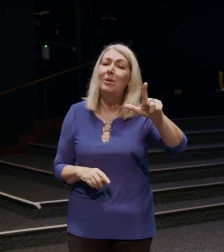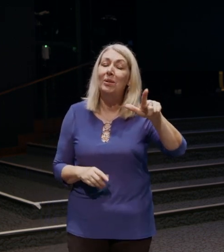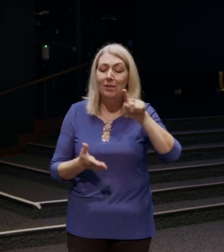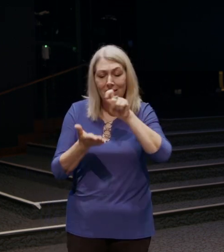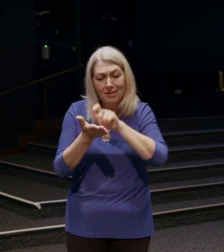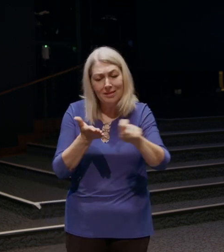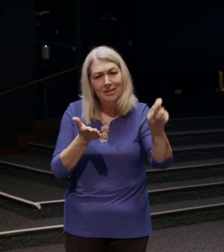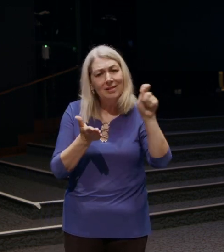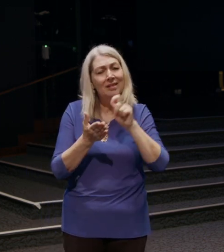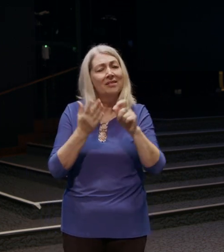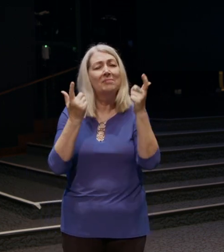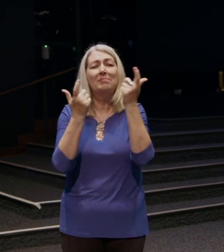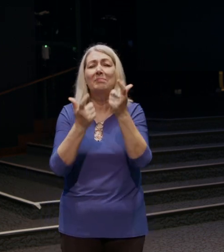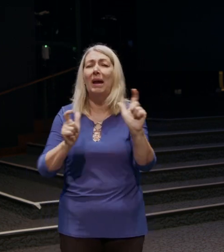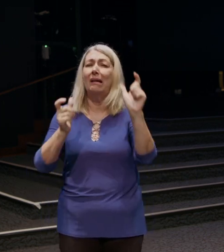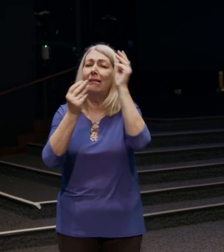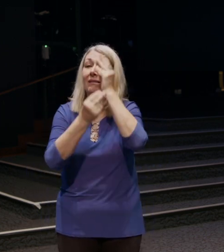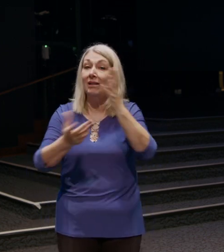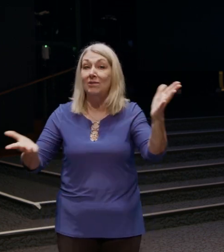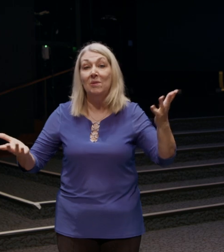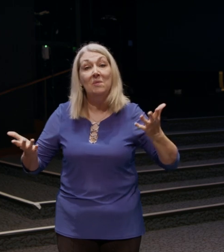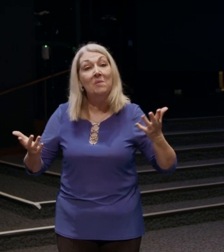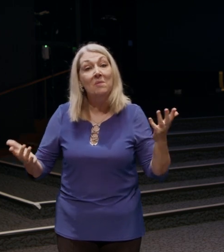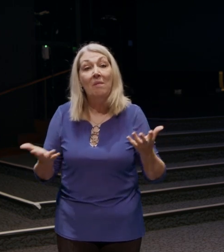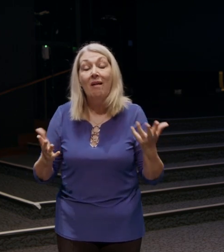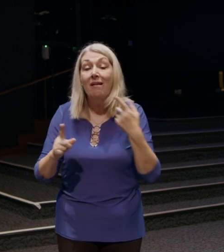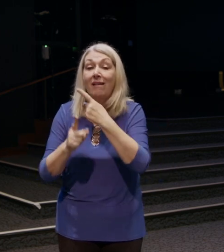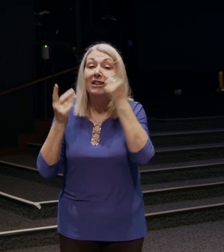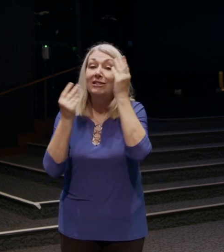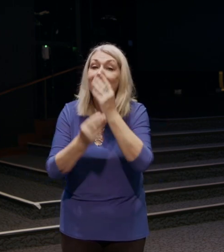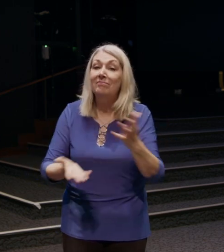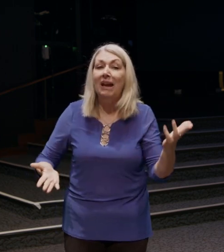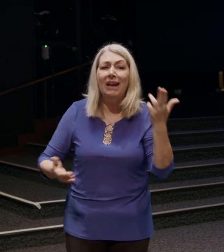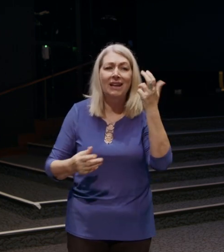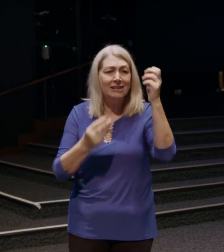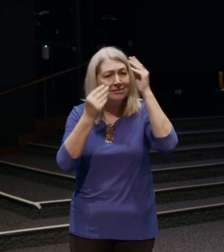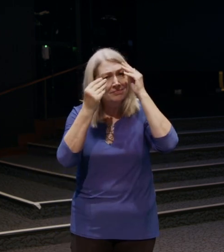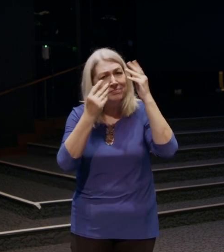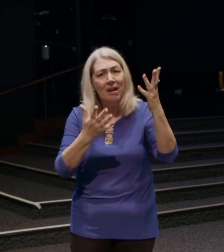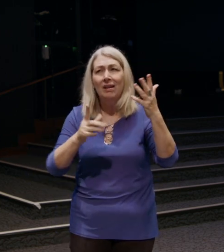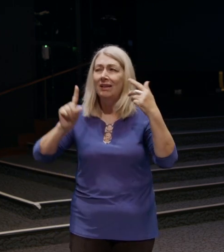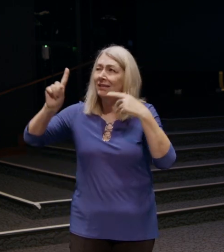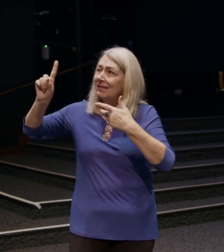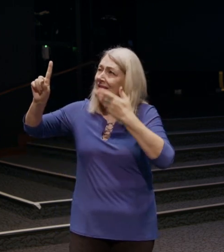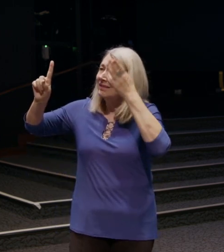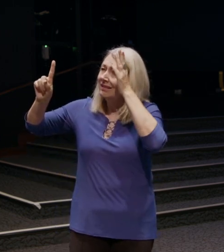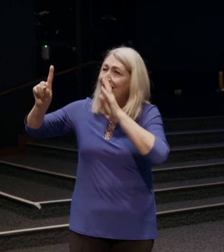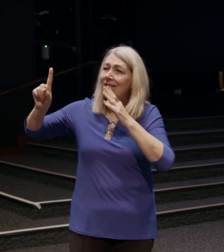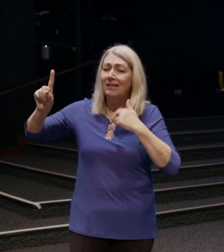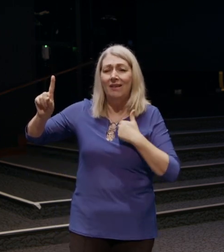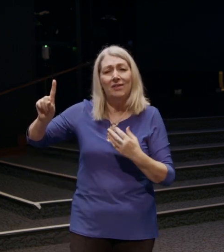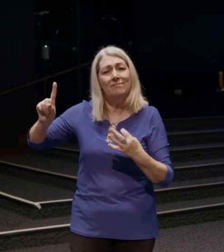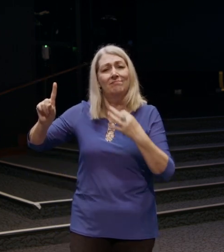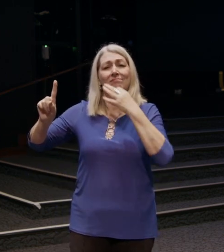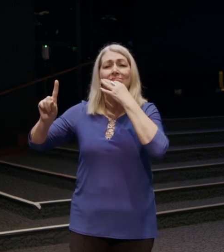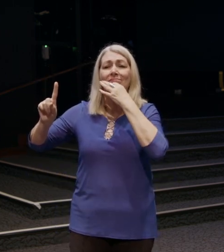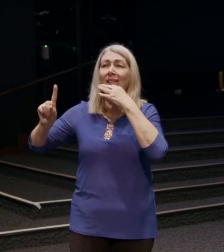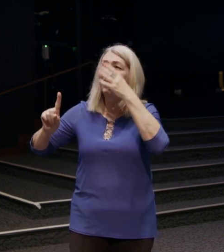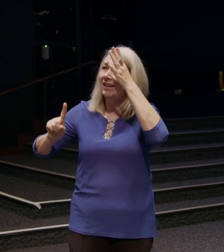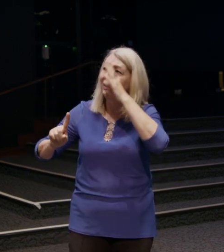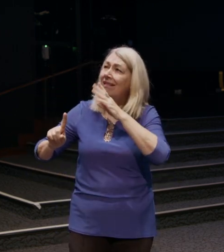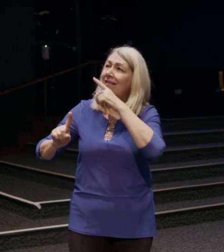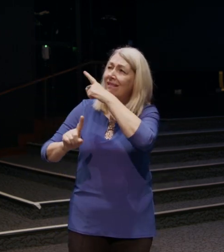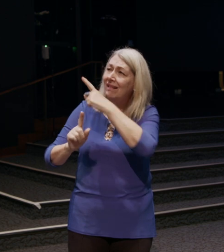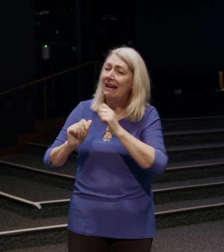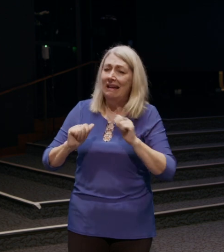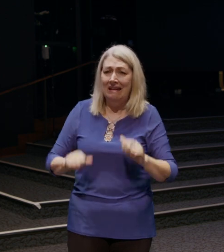a big announcement to make, and that is that God has a way. Again, our text. God has a